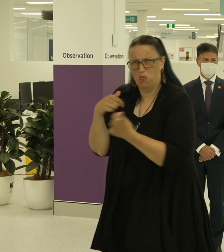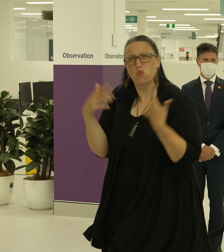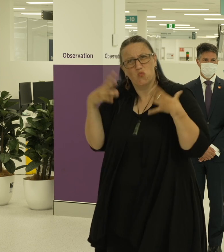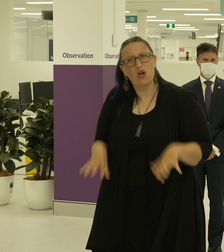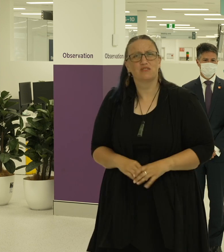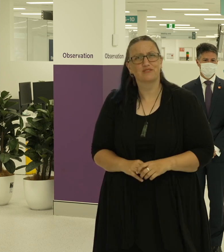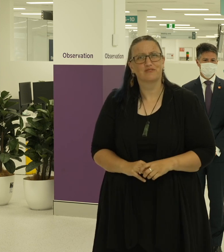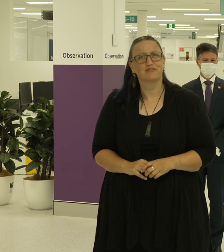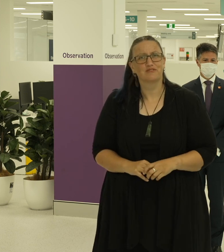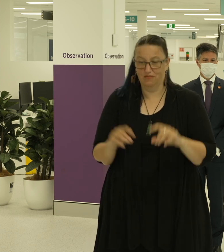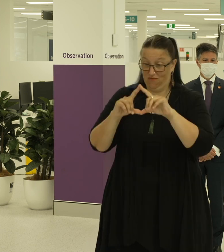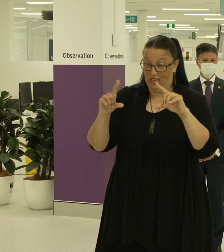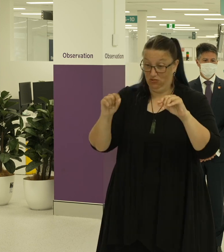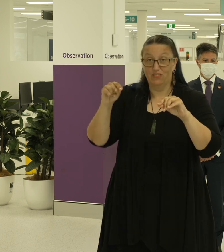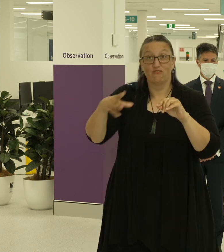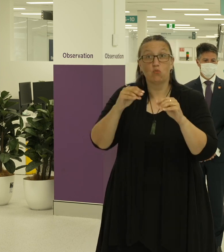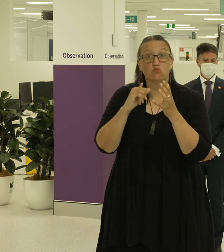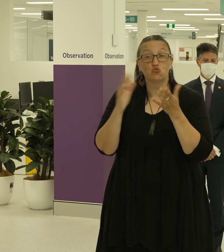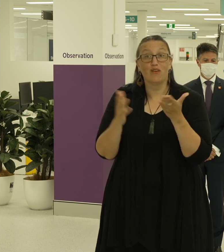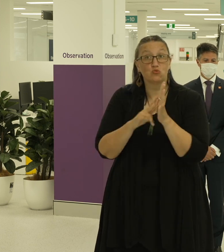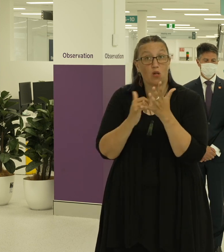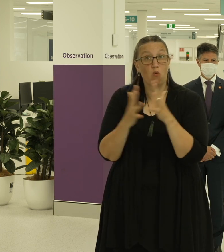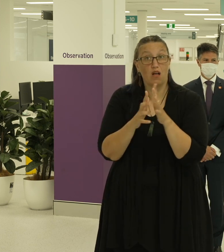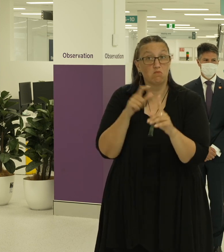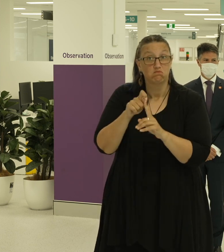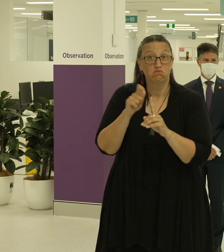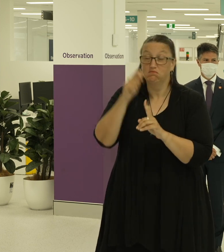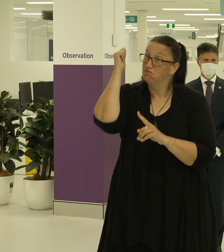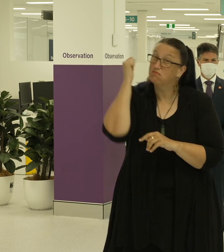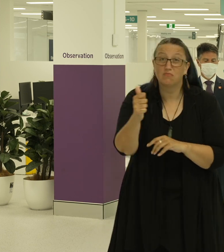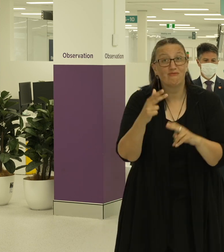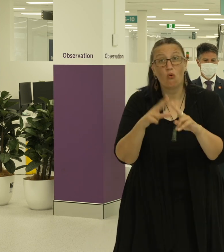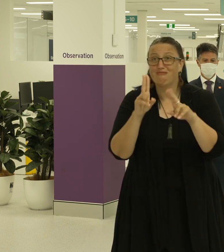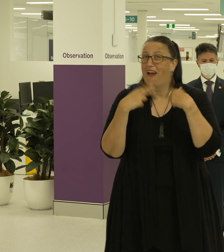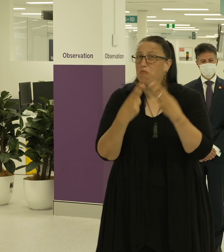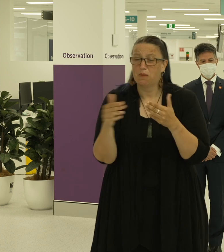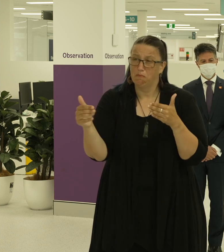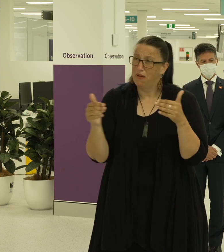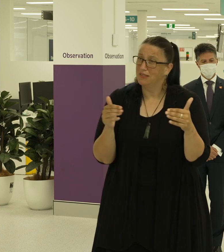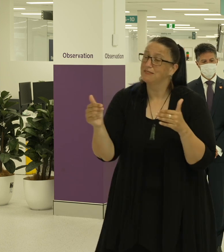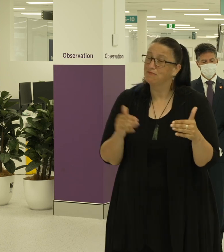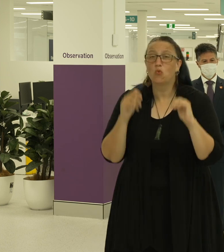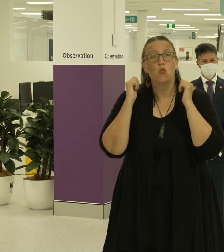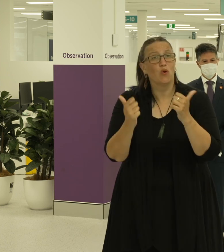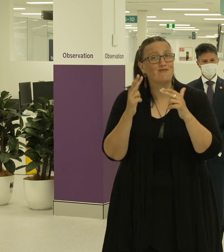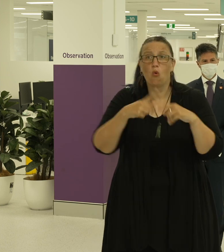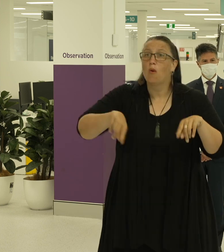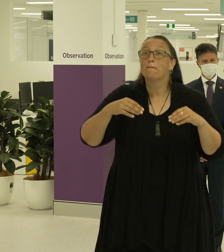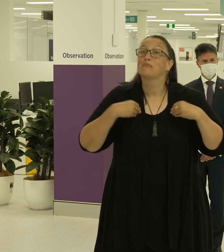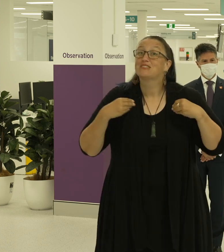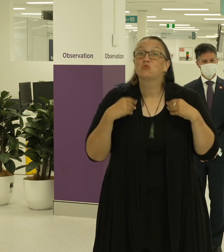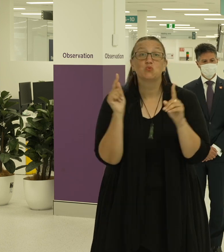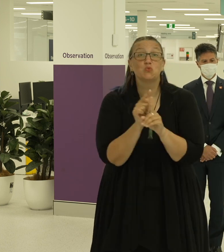are great for family budgets and they're great for businesses across New South Wales. And all our local businesses, just like